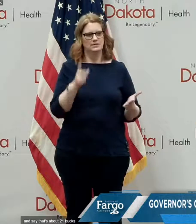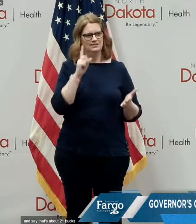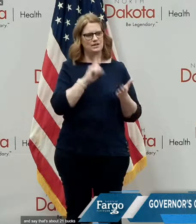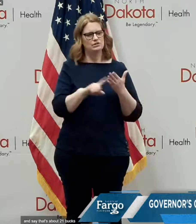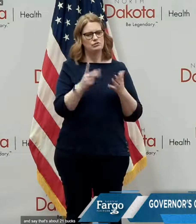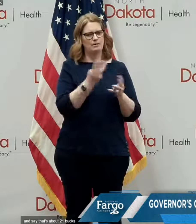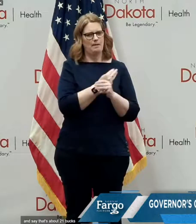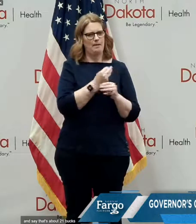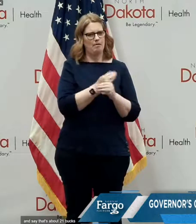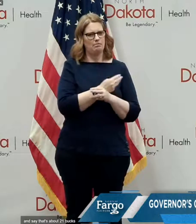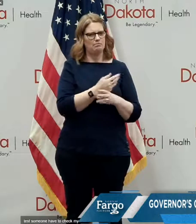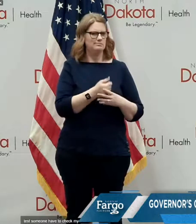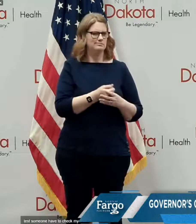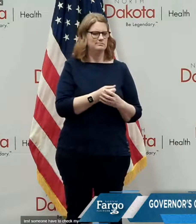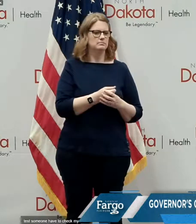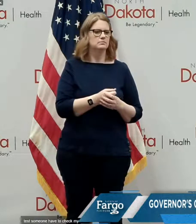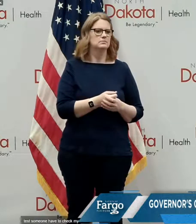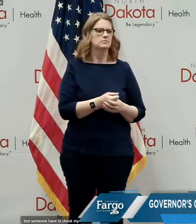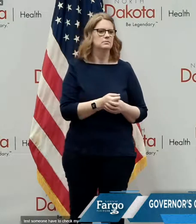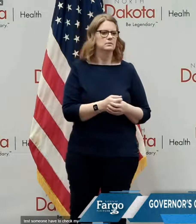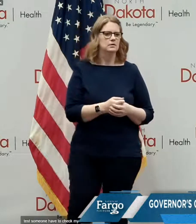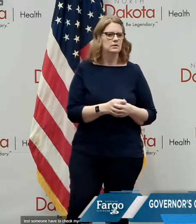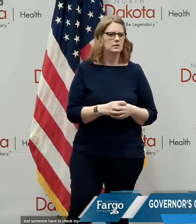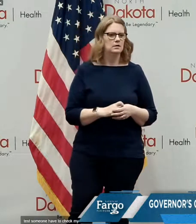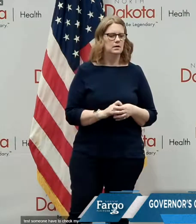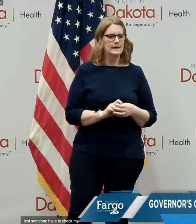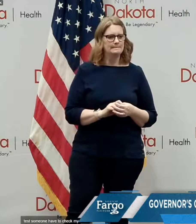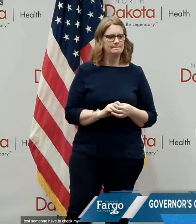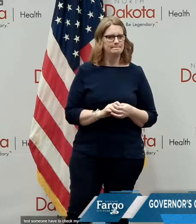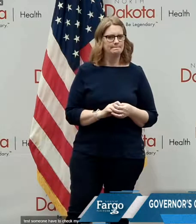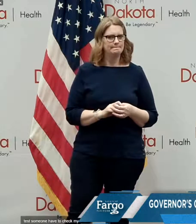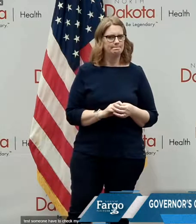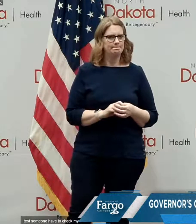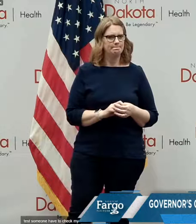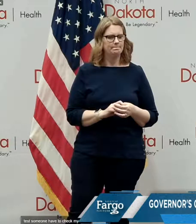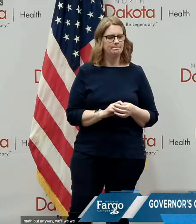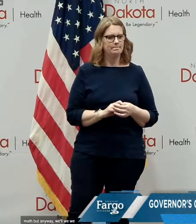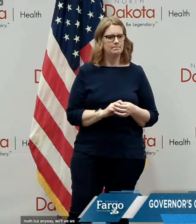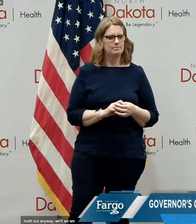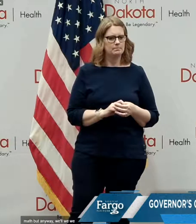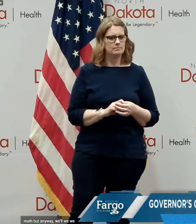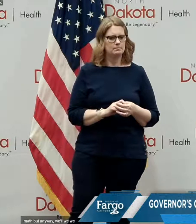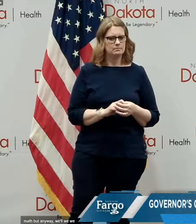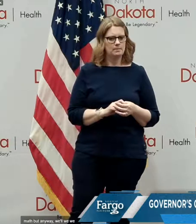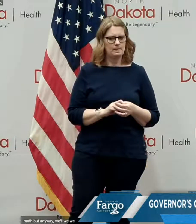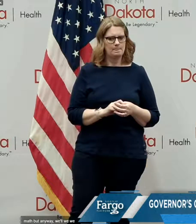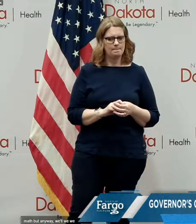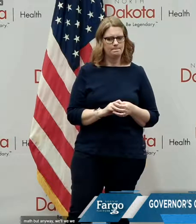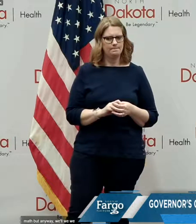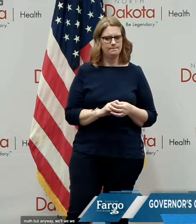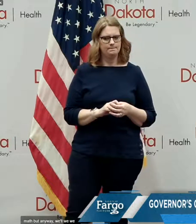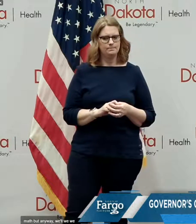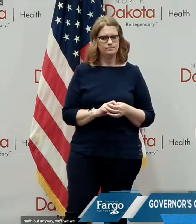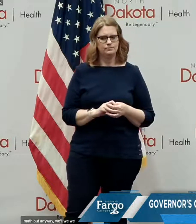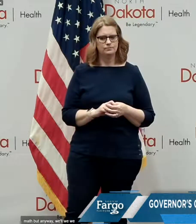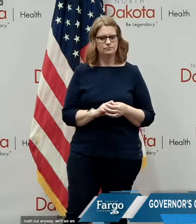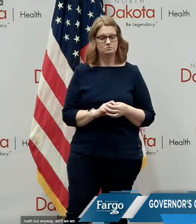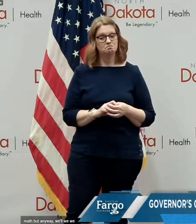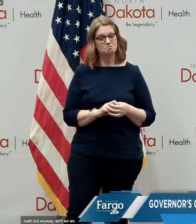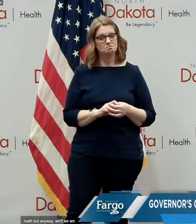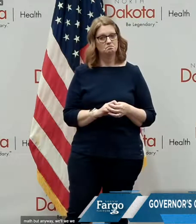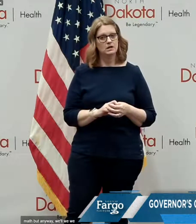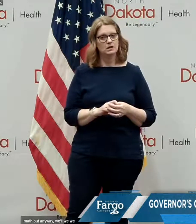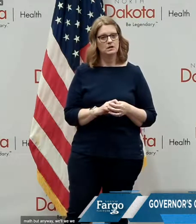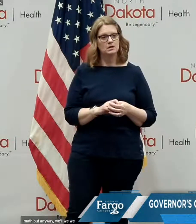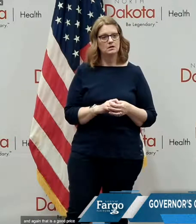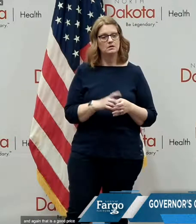but anyway, and again, that is a a good price for the time